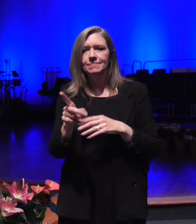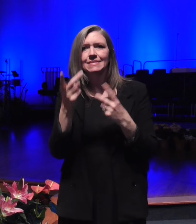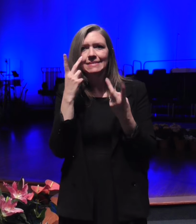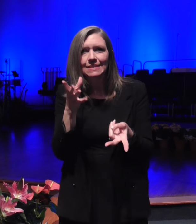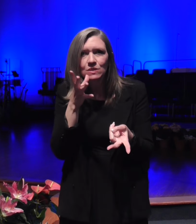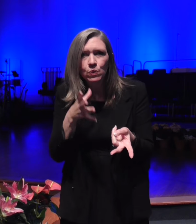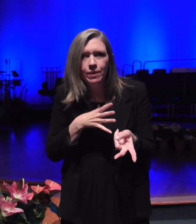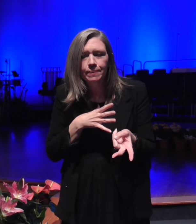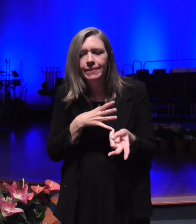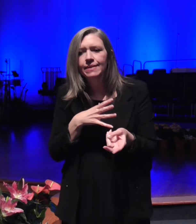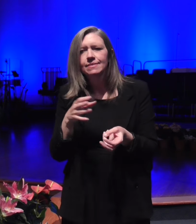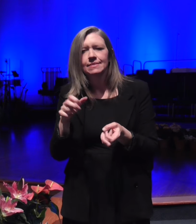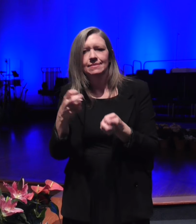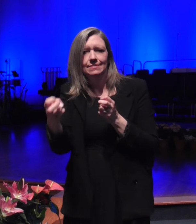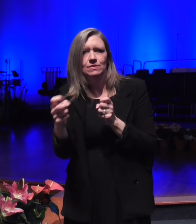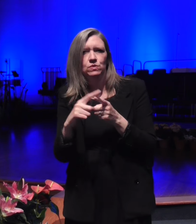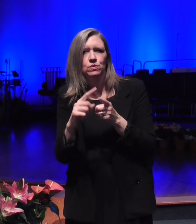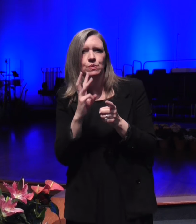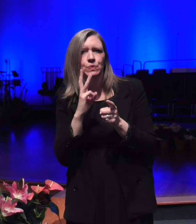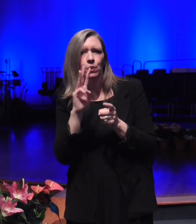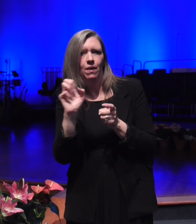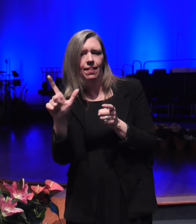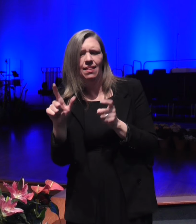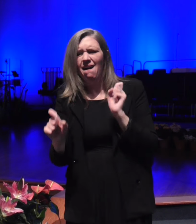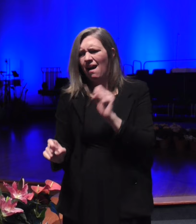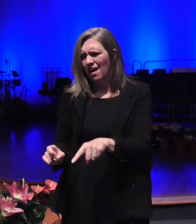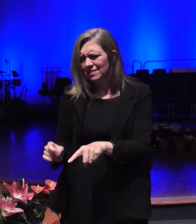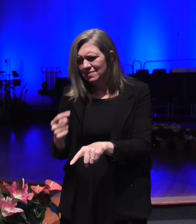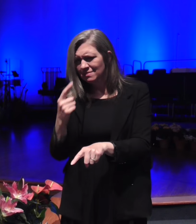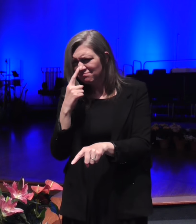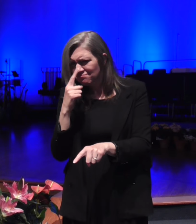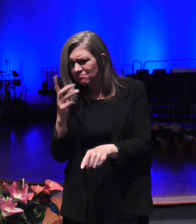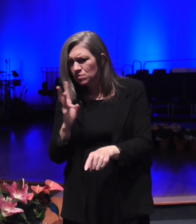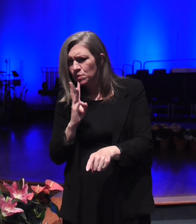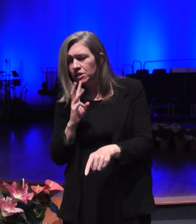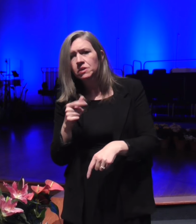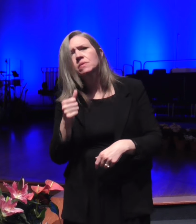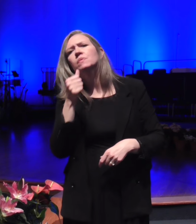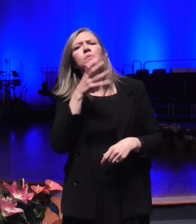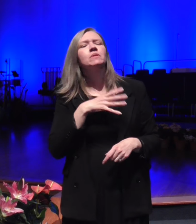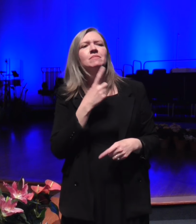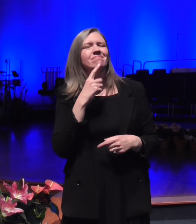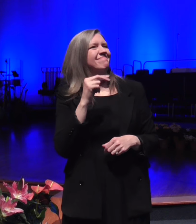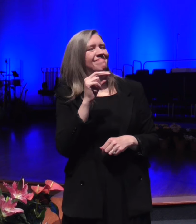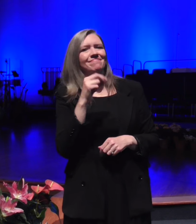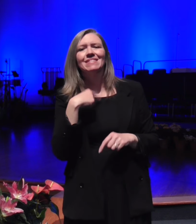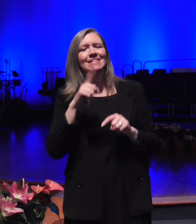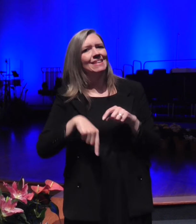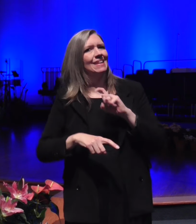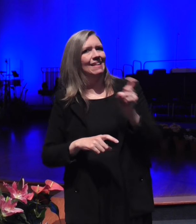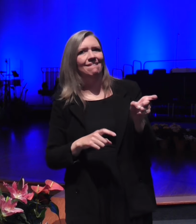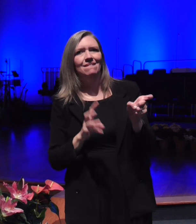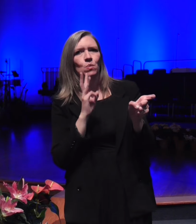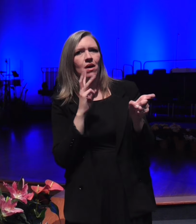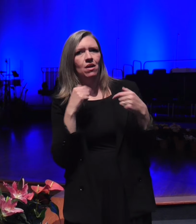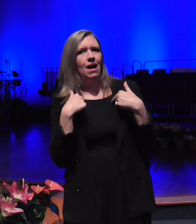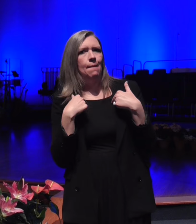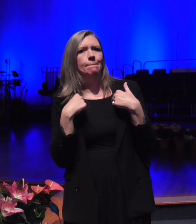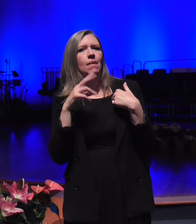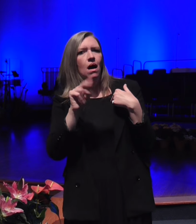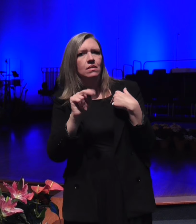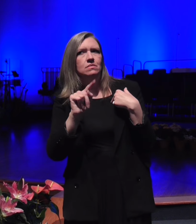well and asks her for a drink of water. I cannot give you water, she says, for I am an untouchable. I didn't